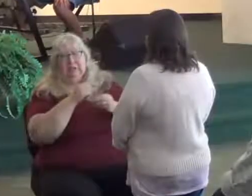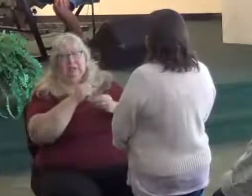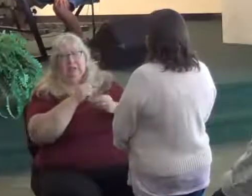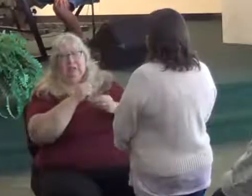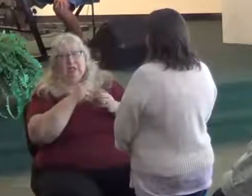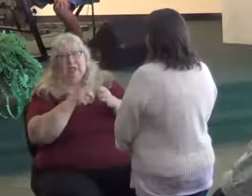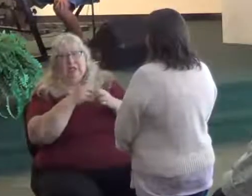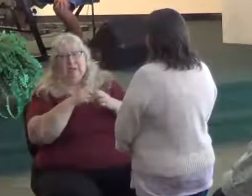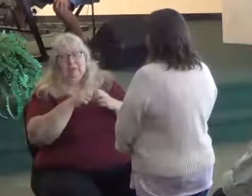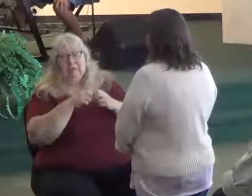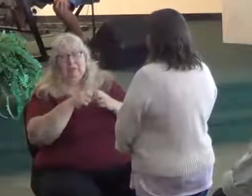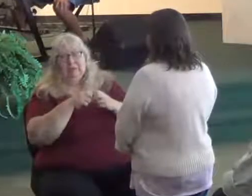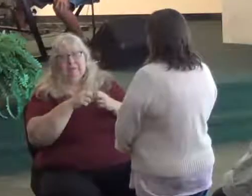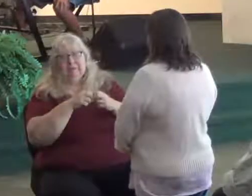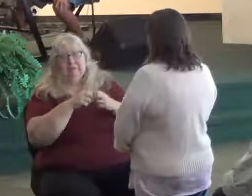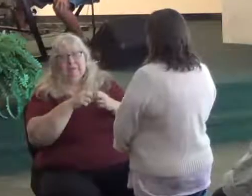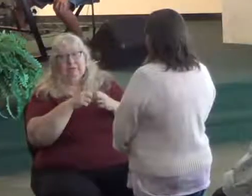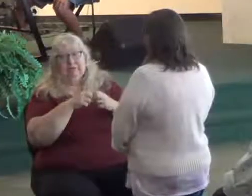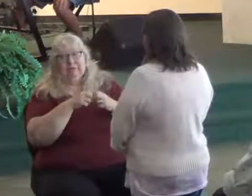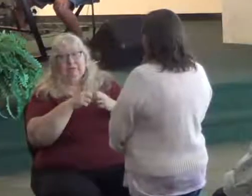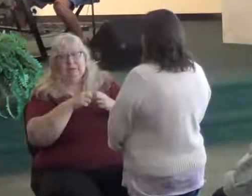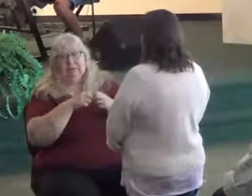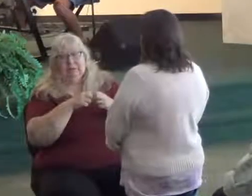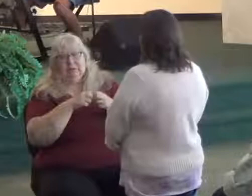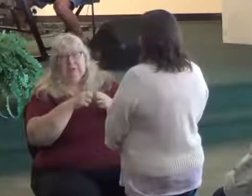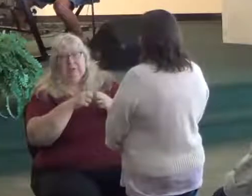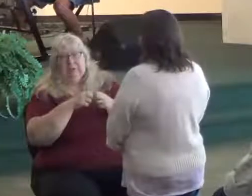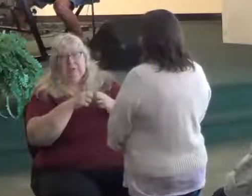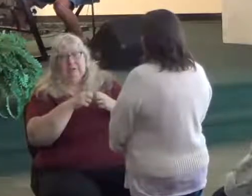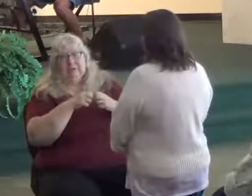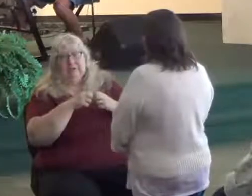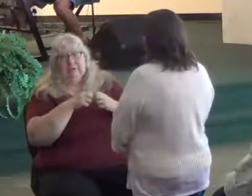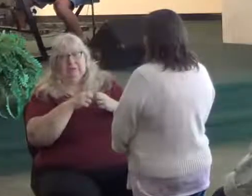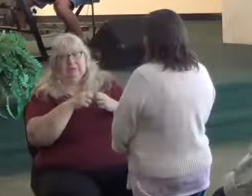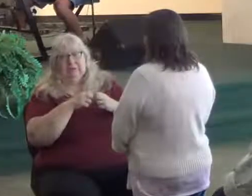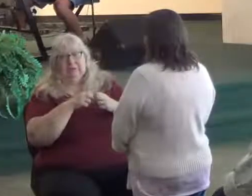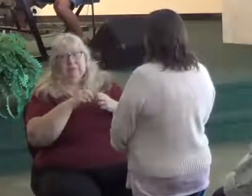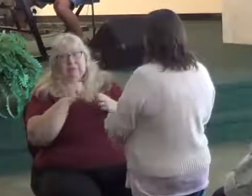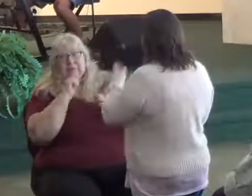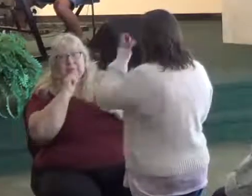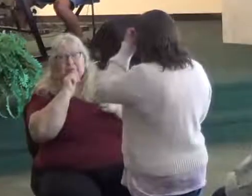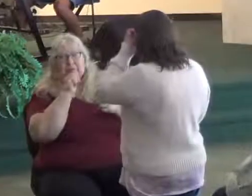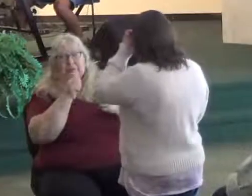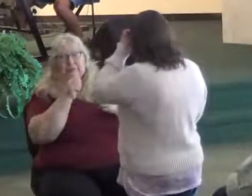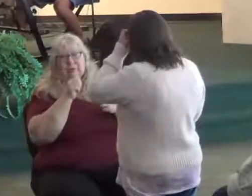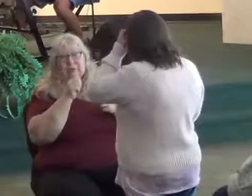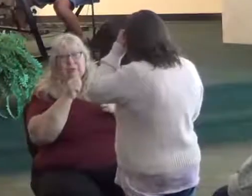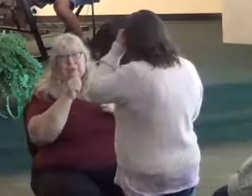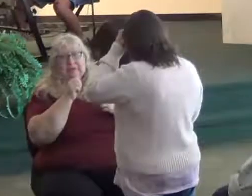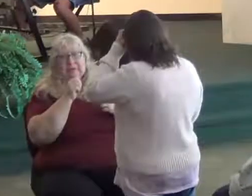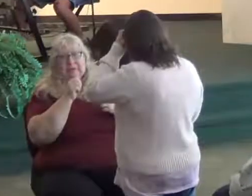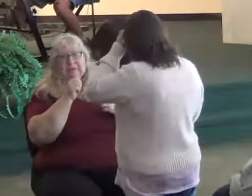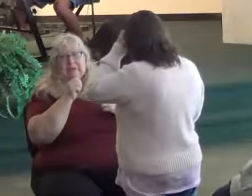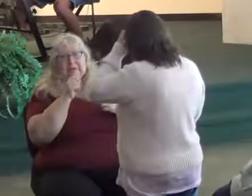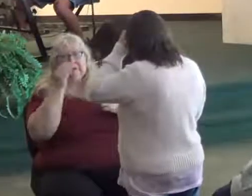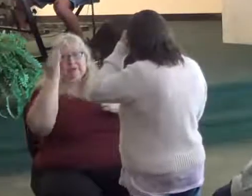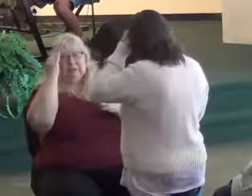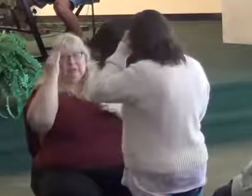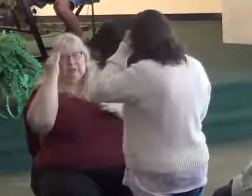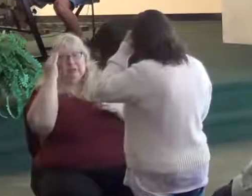to adopt a child knowing that what could or not knowing, I guess, what could be, but Jim was never in doubt his mind that this little girl's gonna be